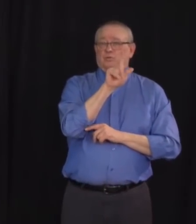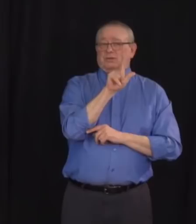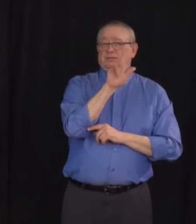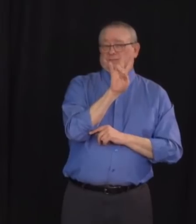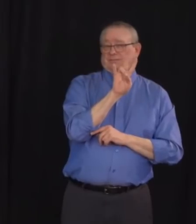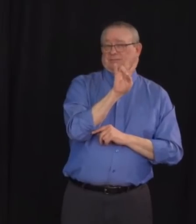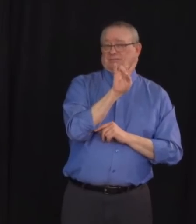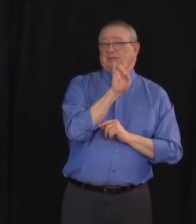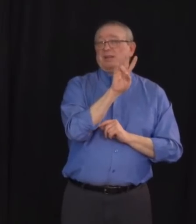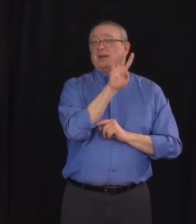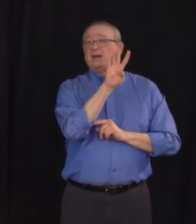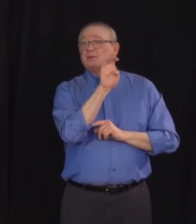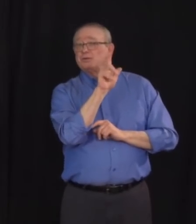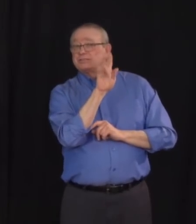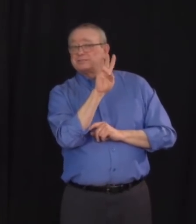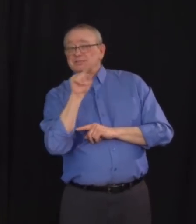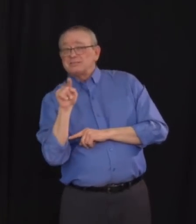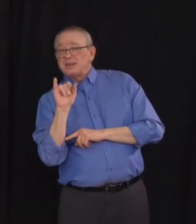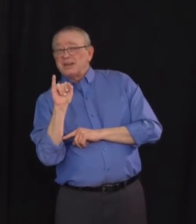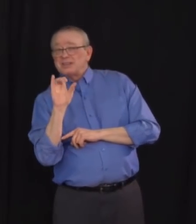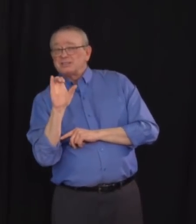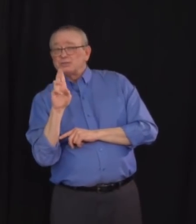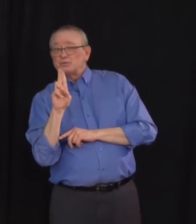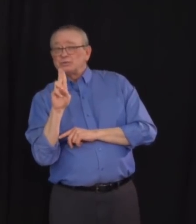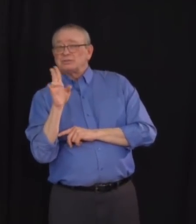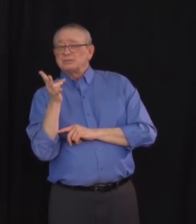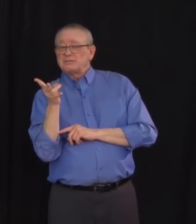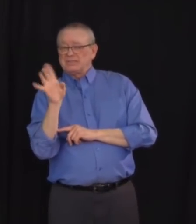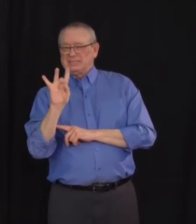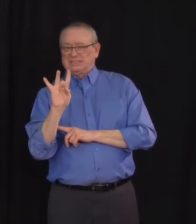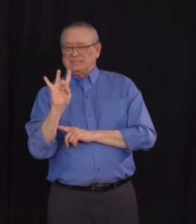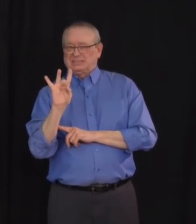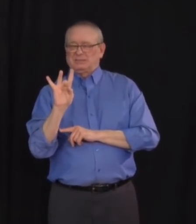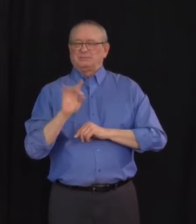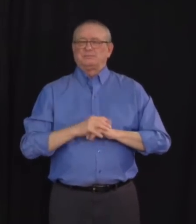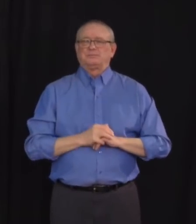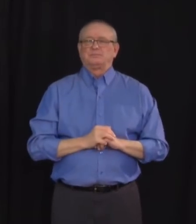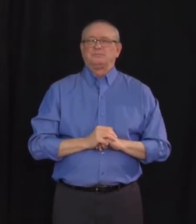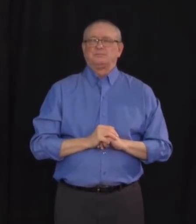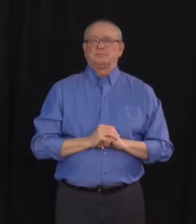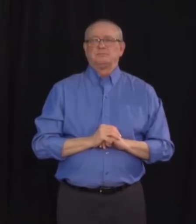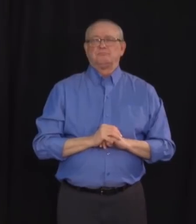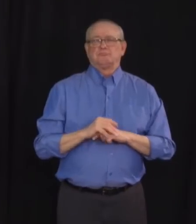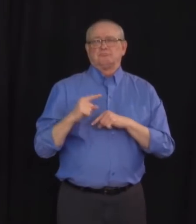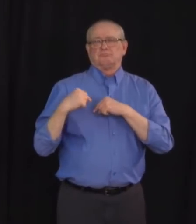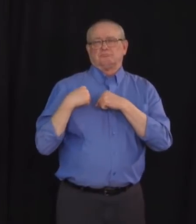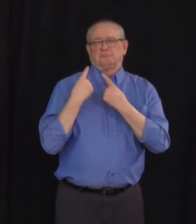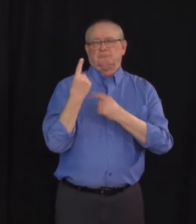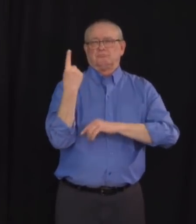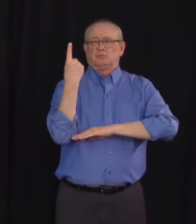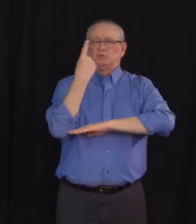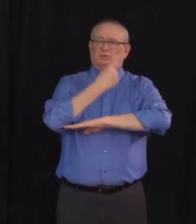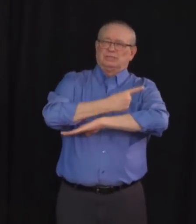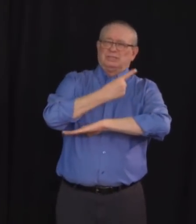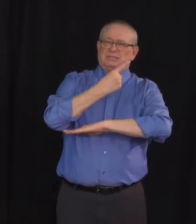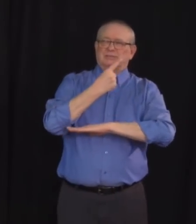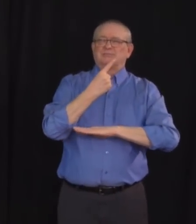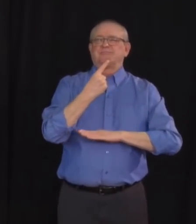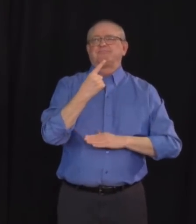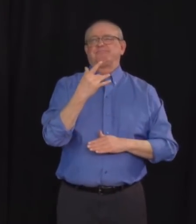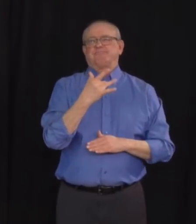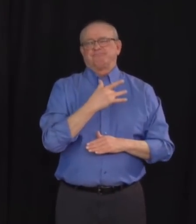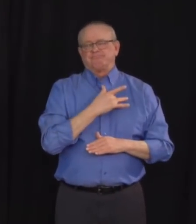to be lives lost from COVID-19. Over the last 24 hours, 12 new deaths have been reported to Alberta